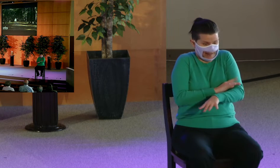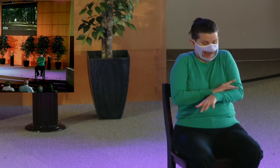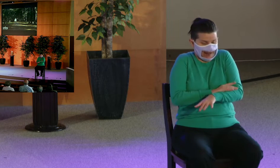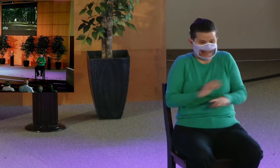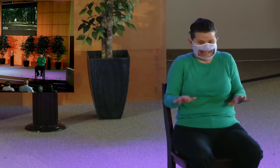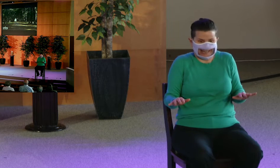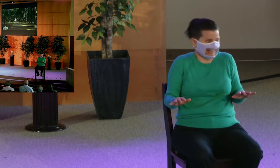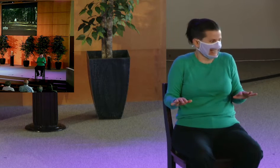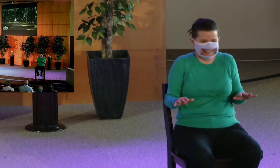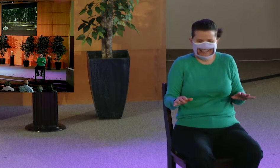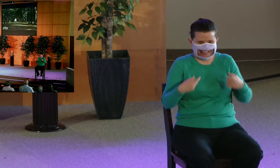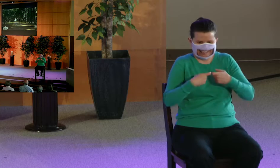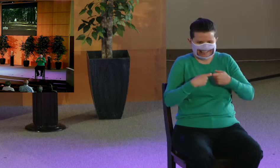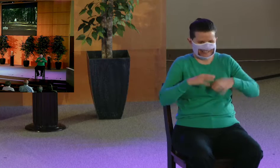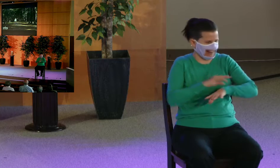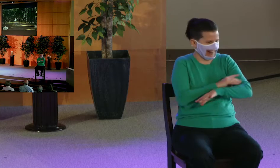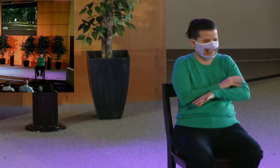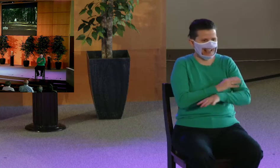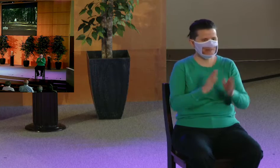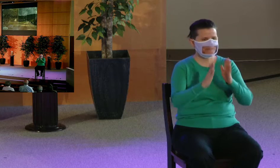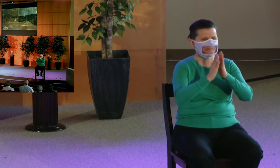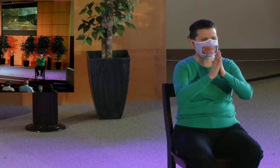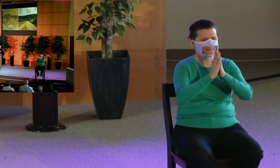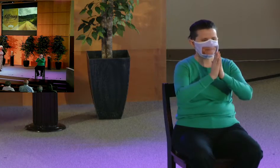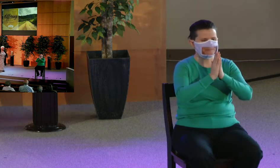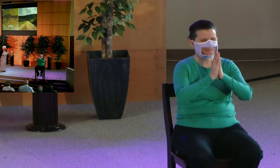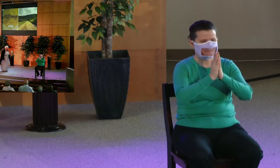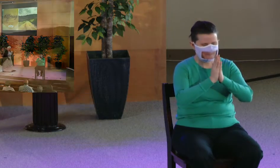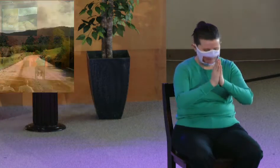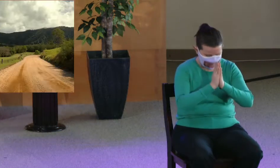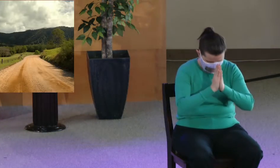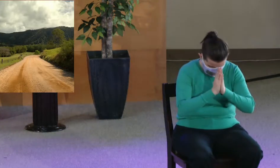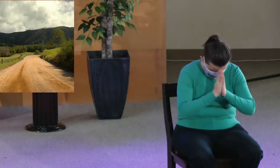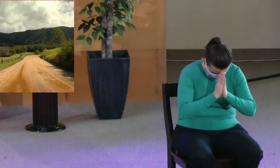okay. Namaste, my friends.